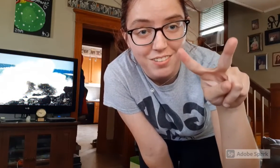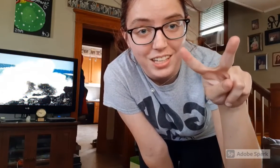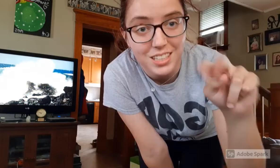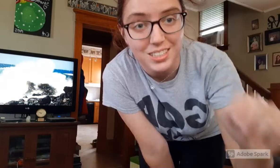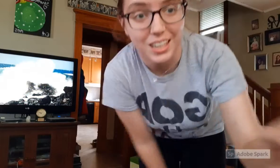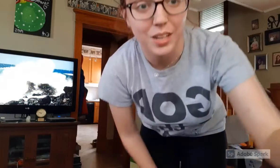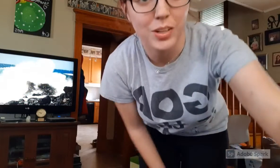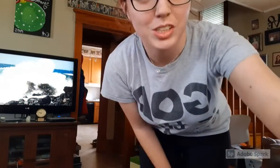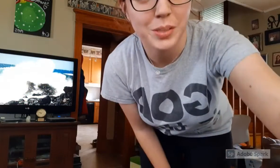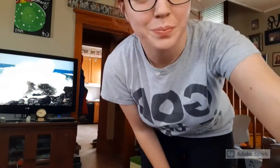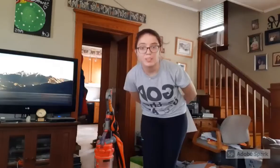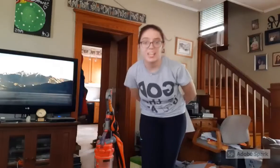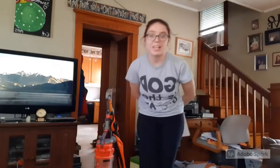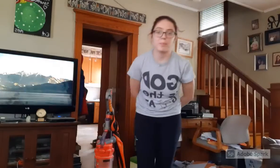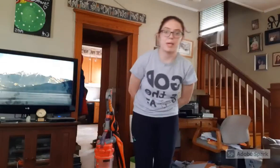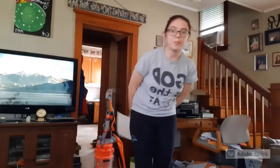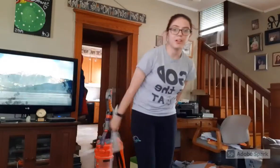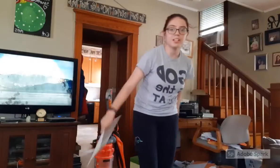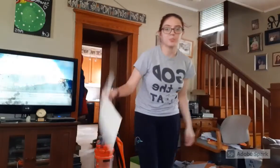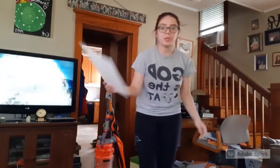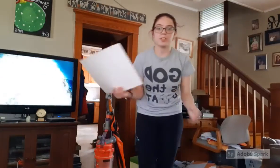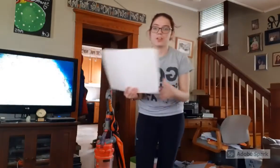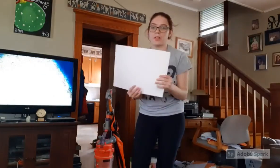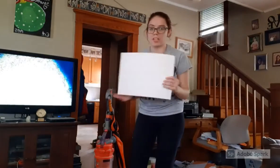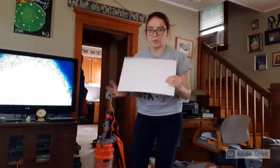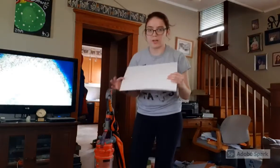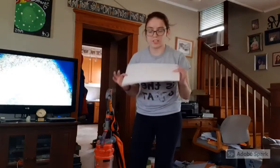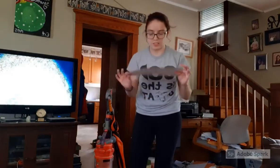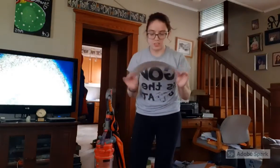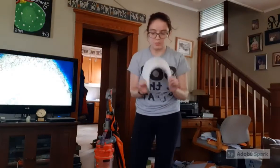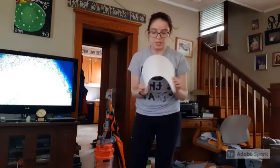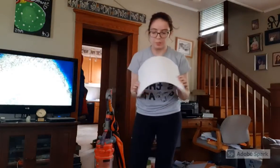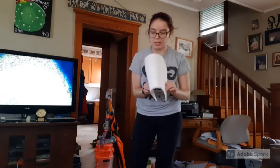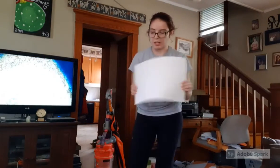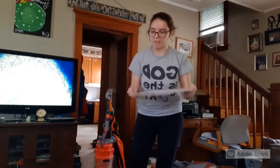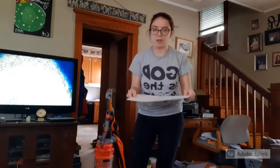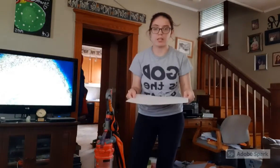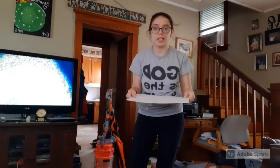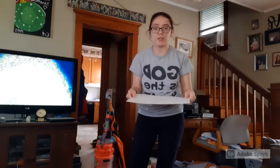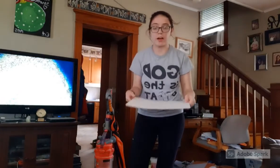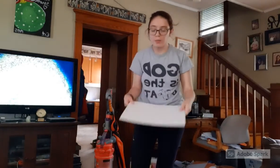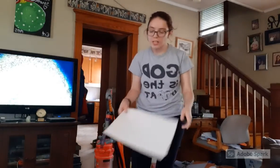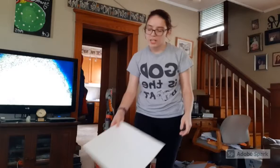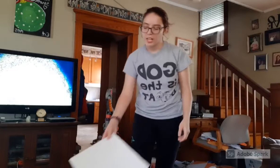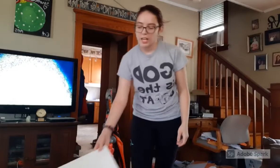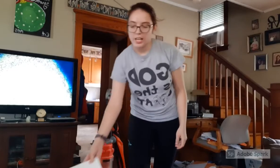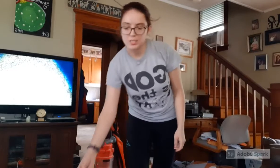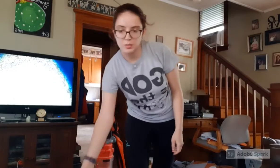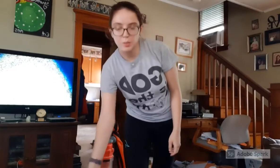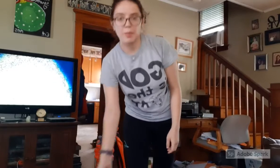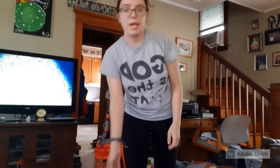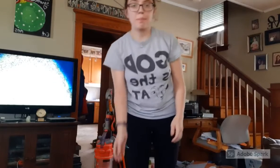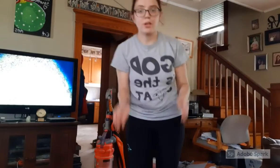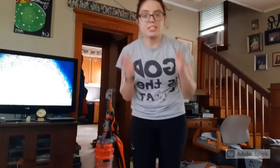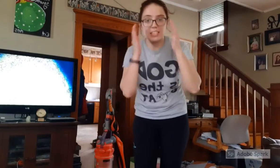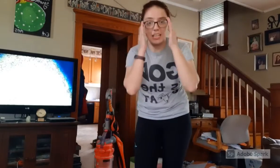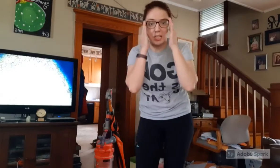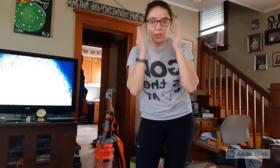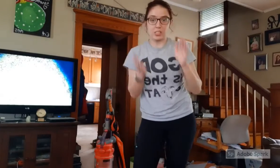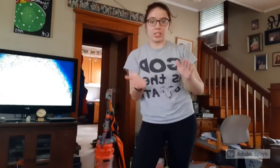in sign language. And paper is pretty much found anywhere. This is some paper that I found laying around. And so some paper in sign language. You